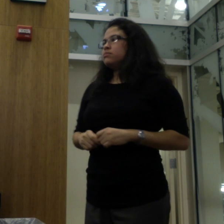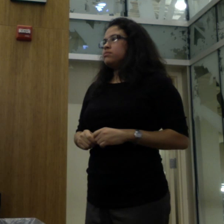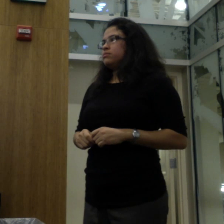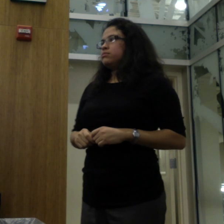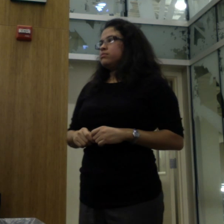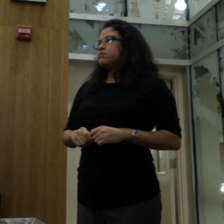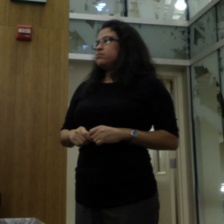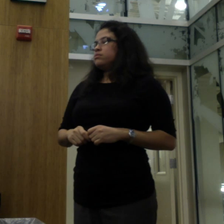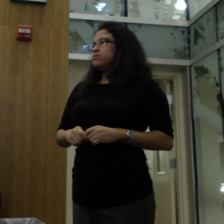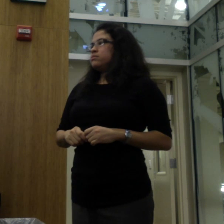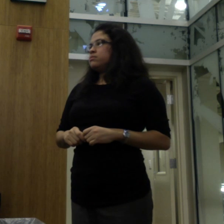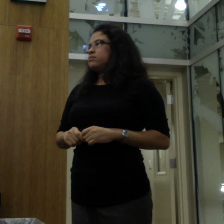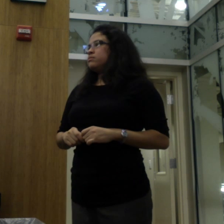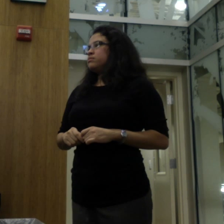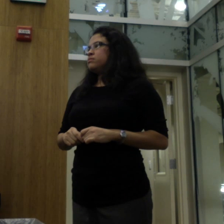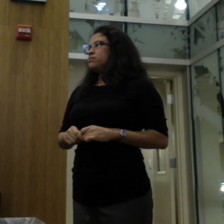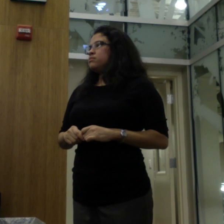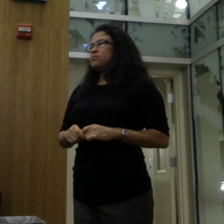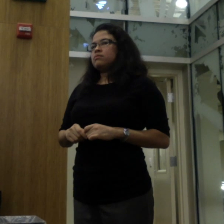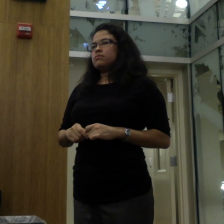Okay?